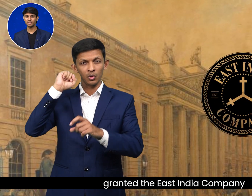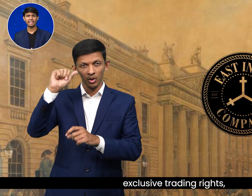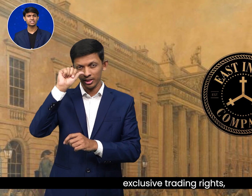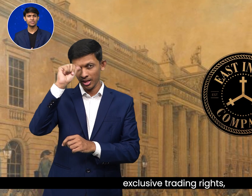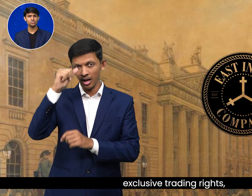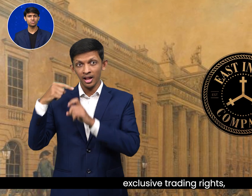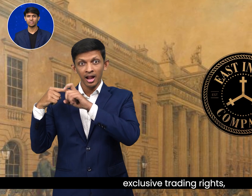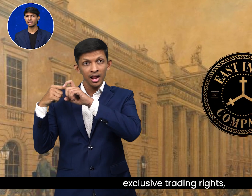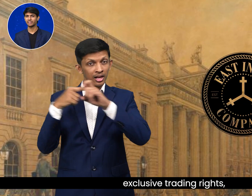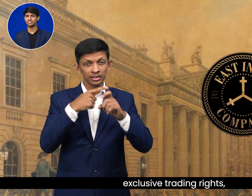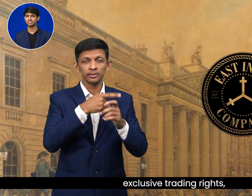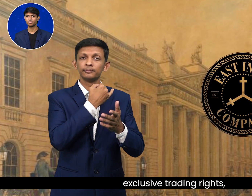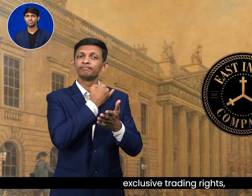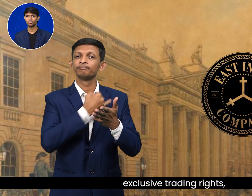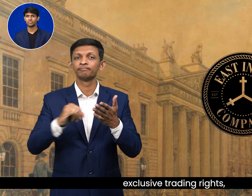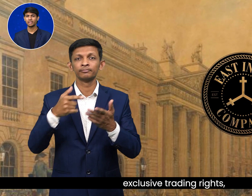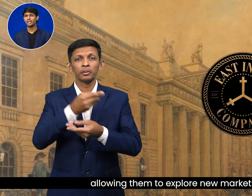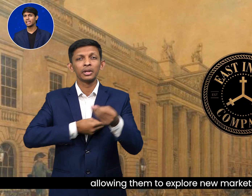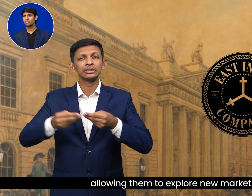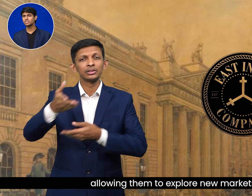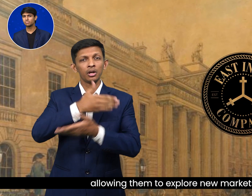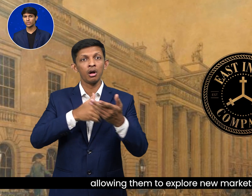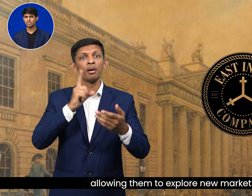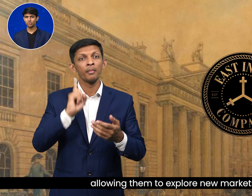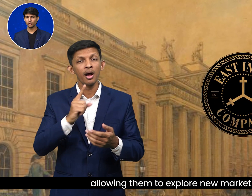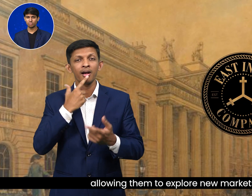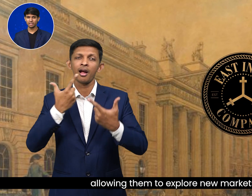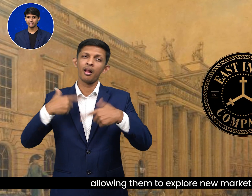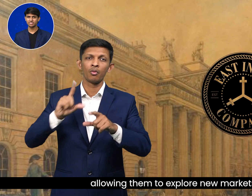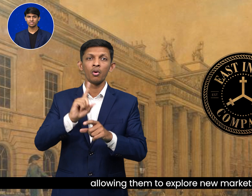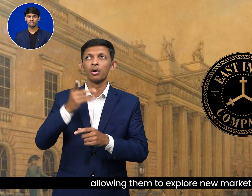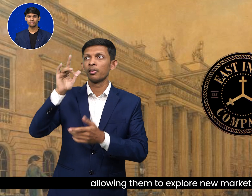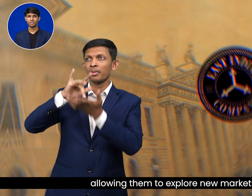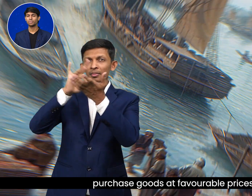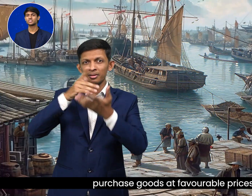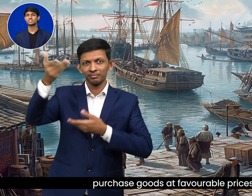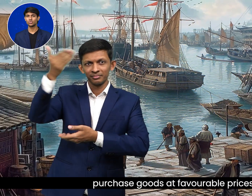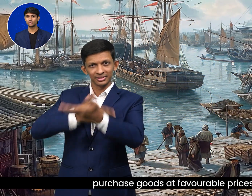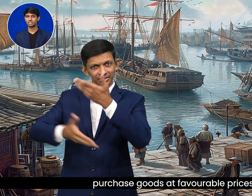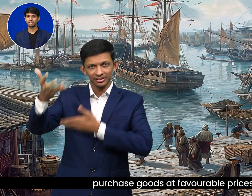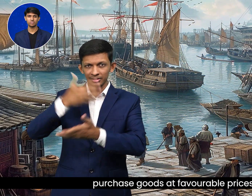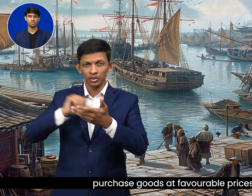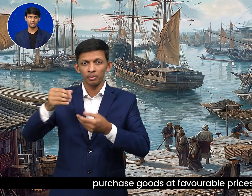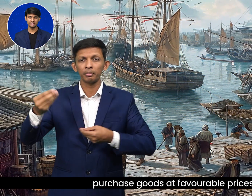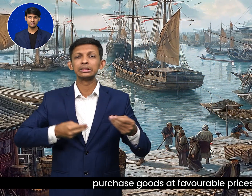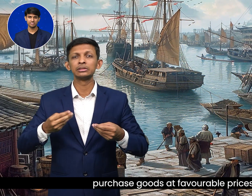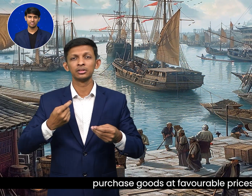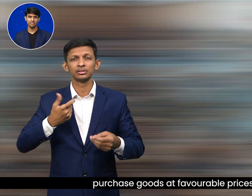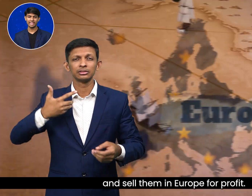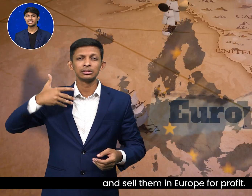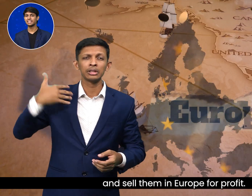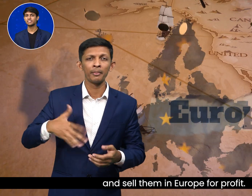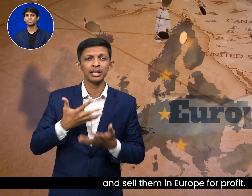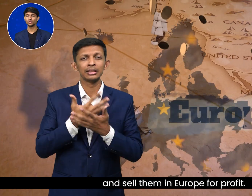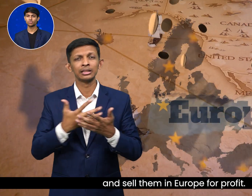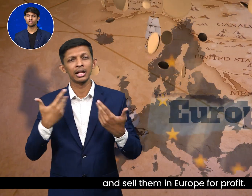Company exclusive trading rights, allowing them to explore new markets, purchase goods at favorable prices,